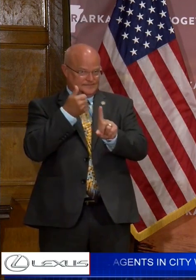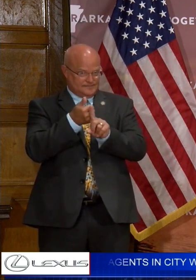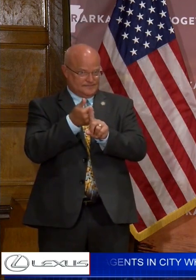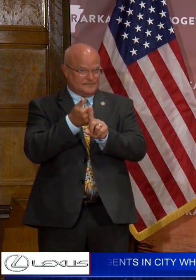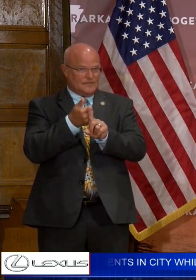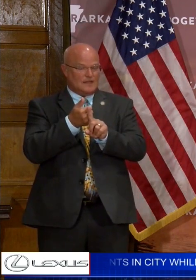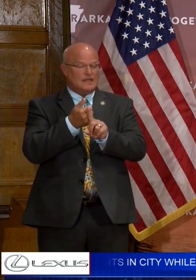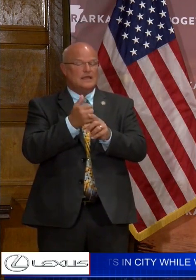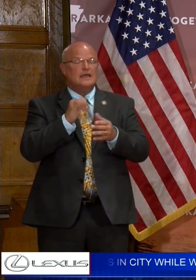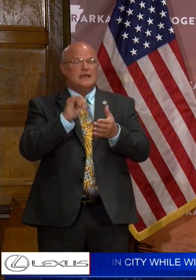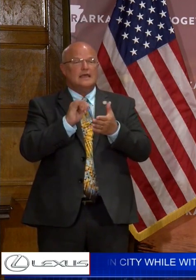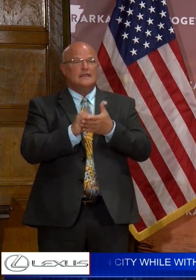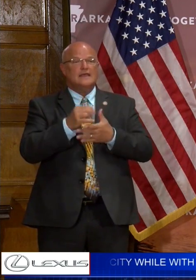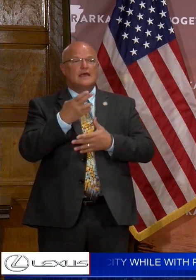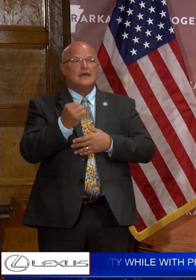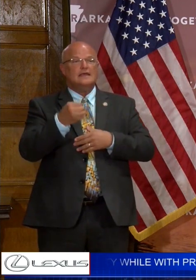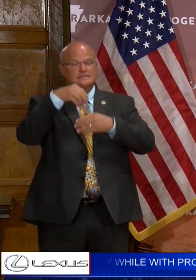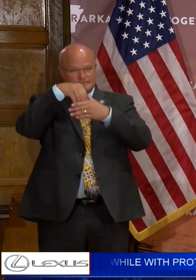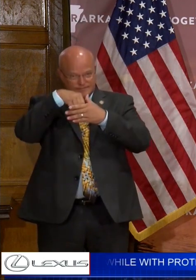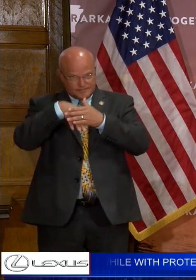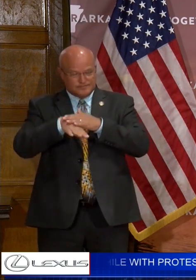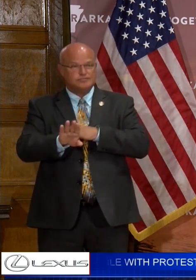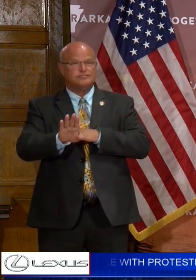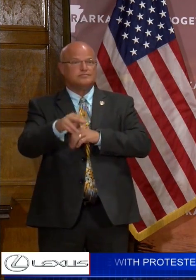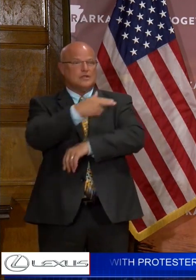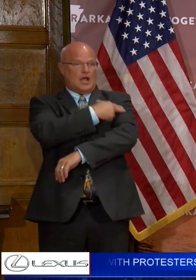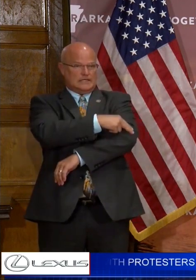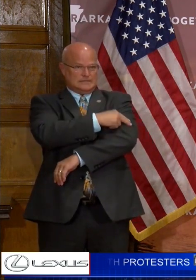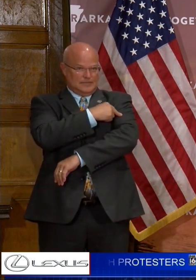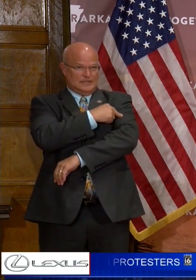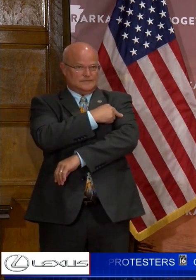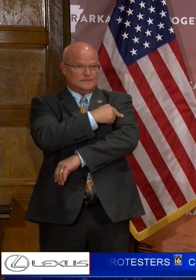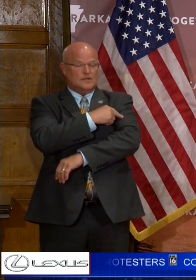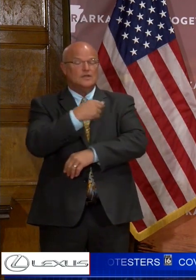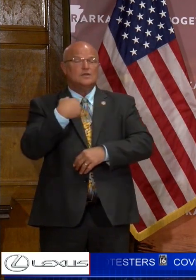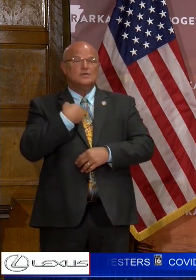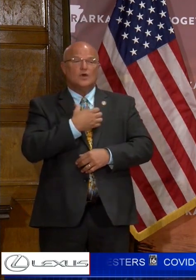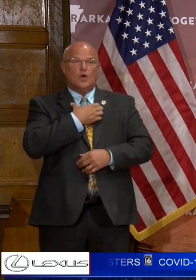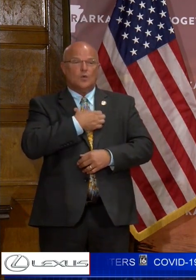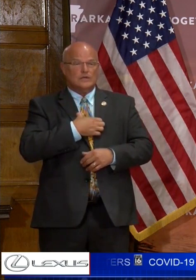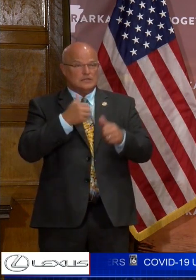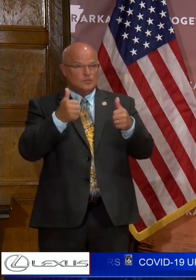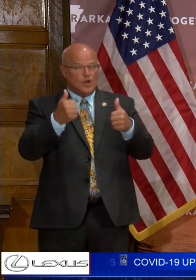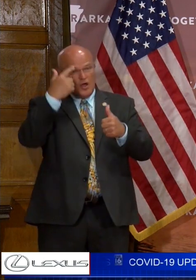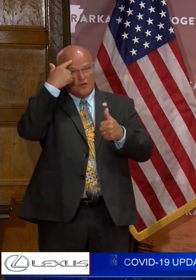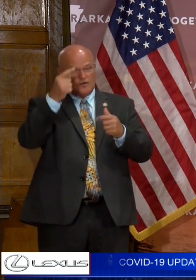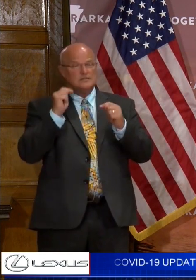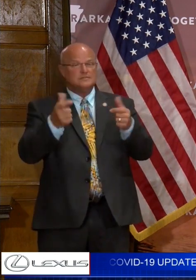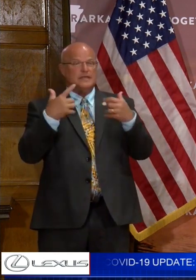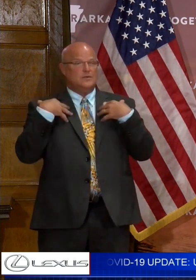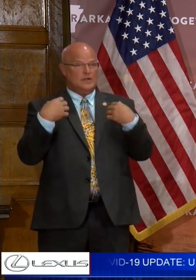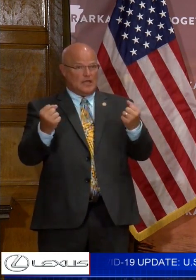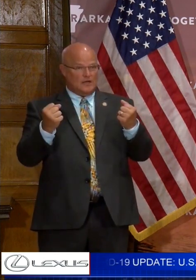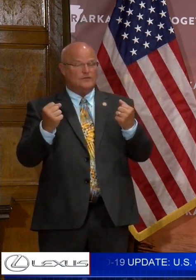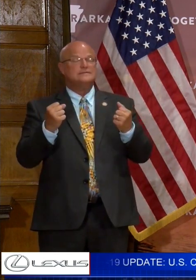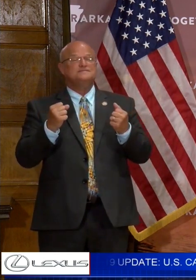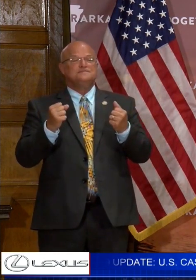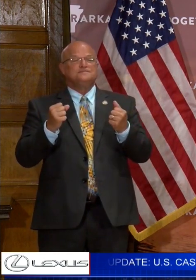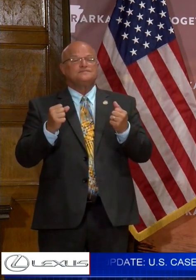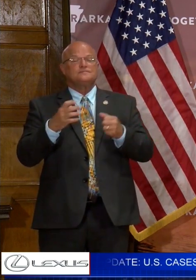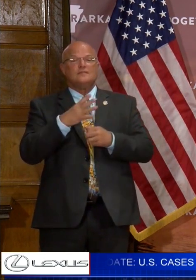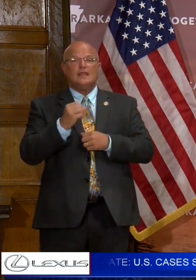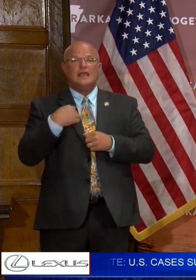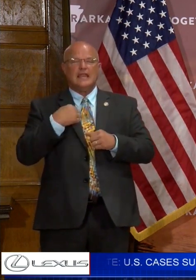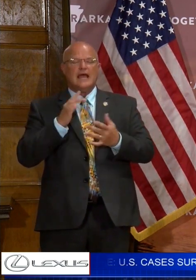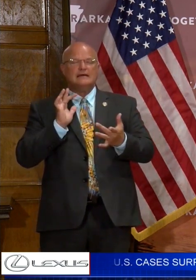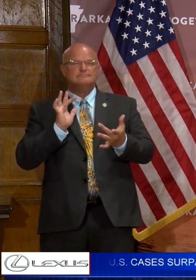COVID-19 and that he has admitted himself to a hospital. So we wish him well for a speedy recovery in this. And